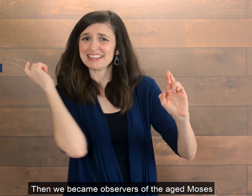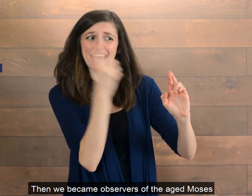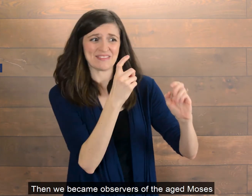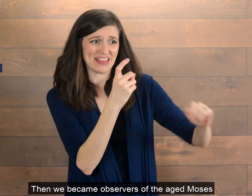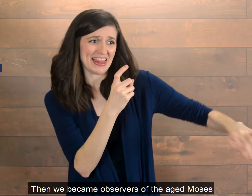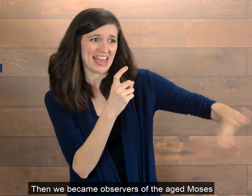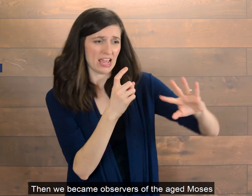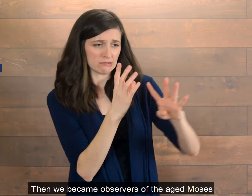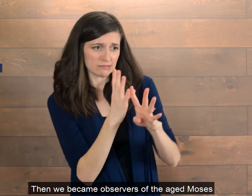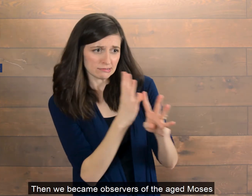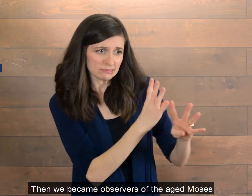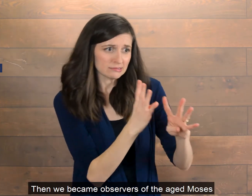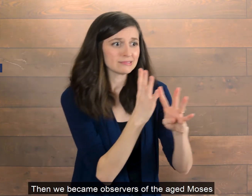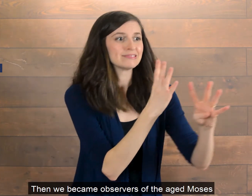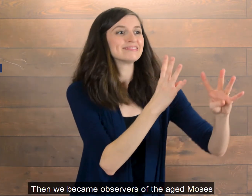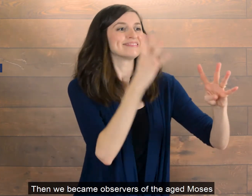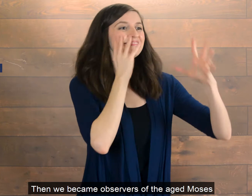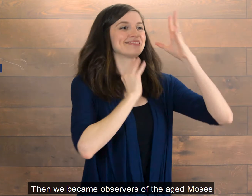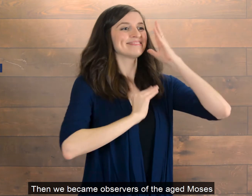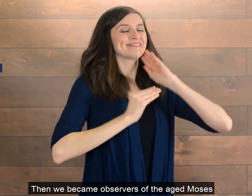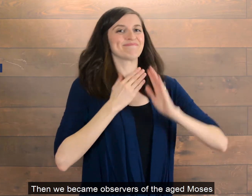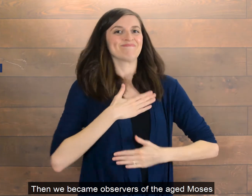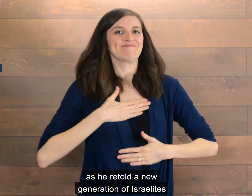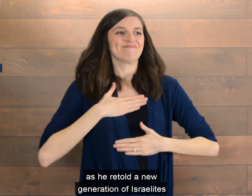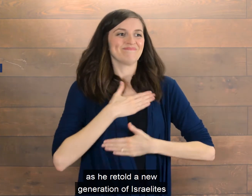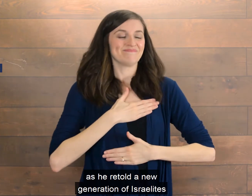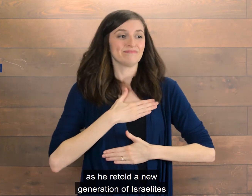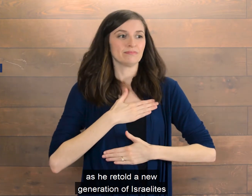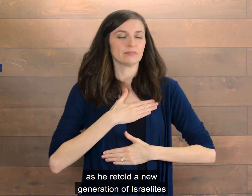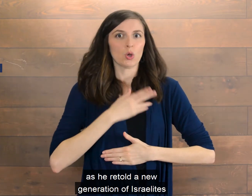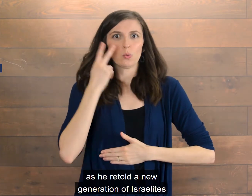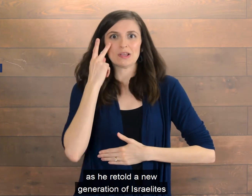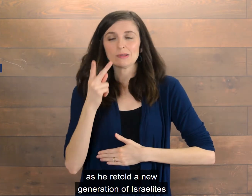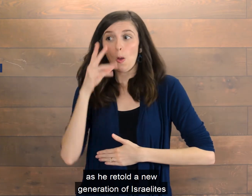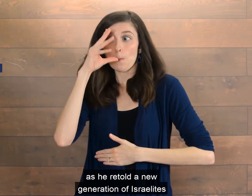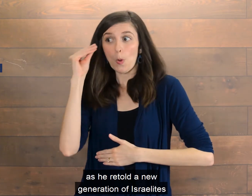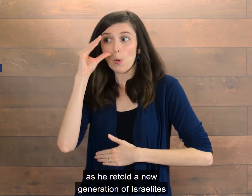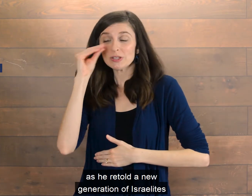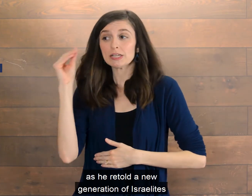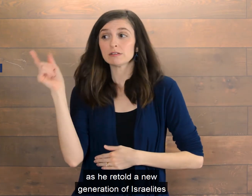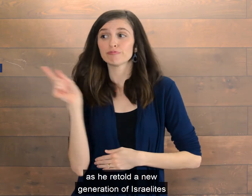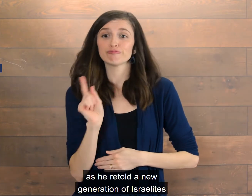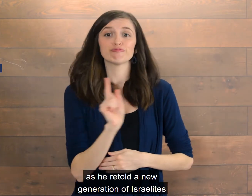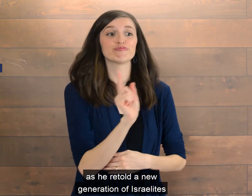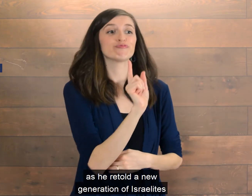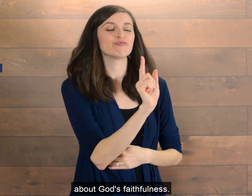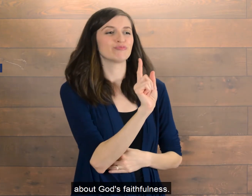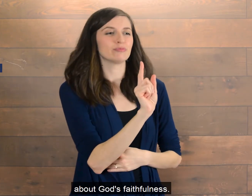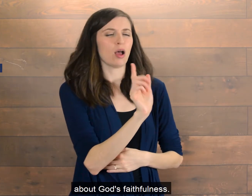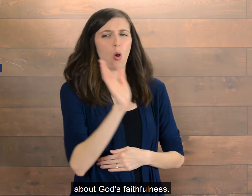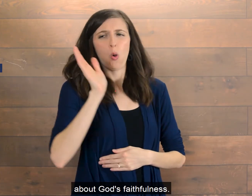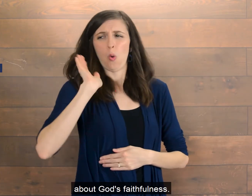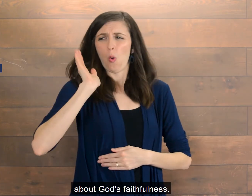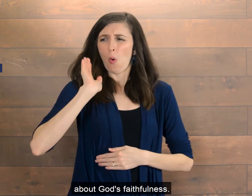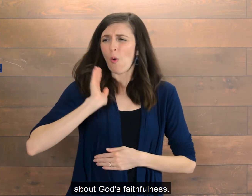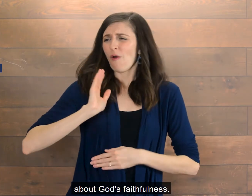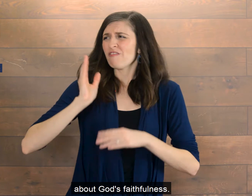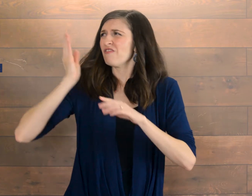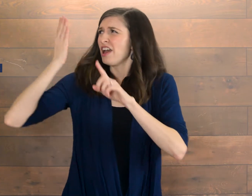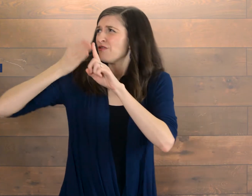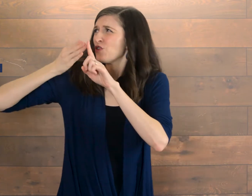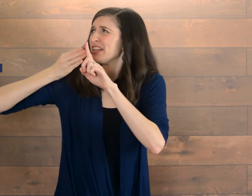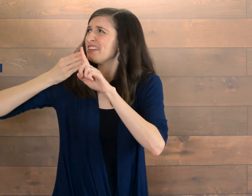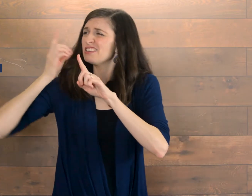became observers of the aged Moses as he retold a new generation of Israelites about God's